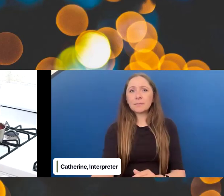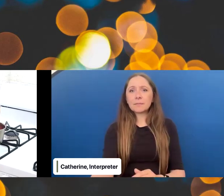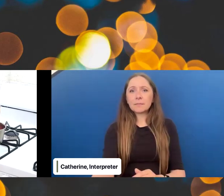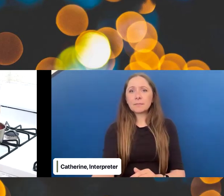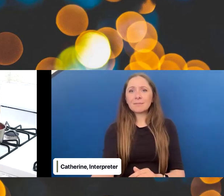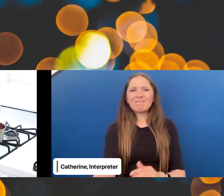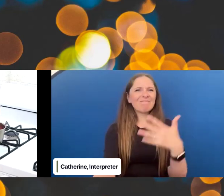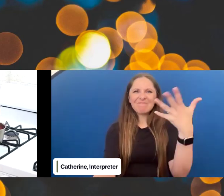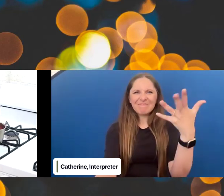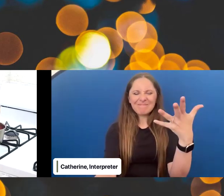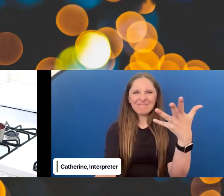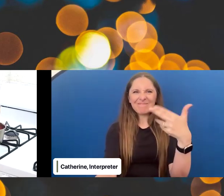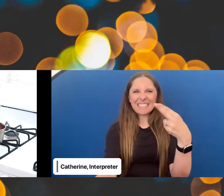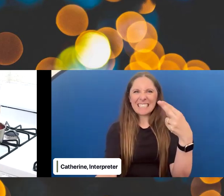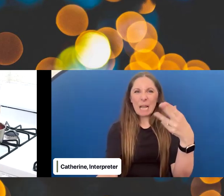Yeah.